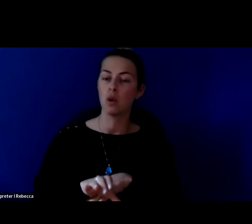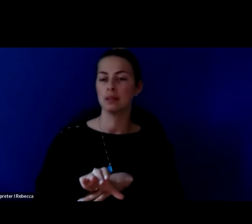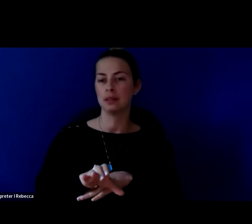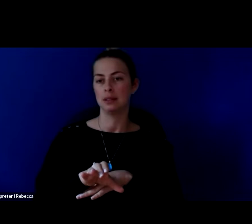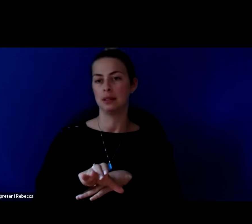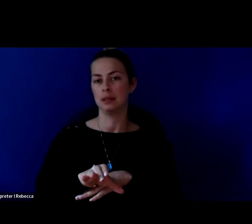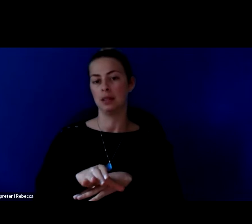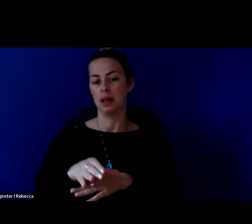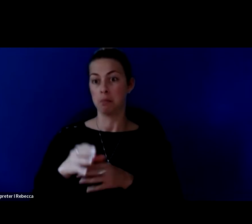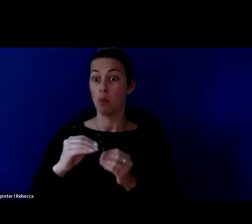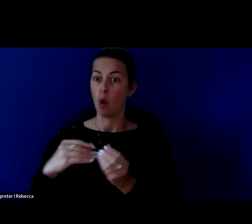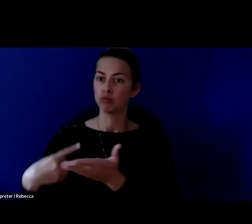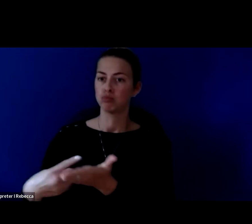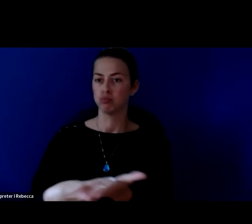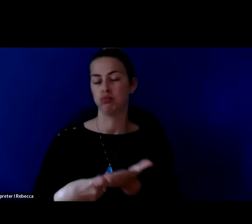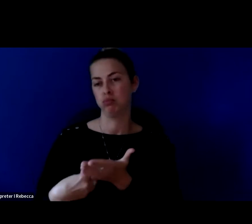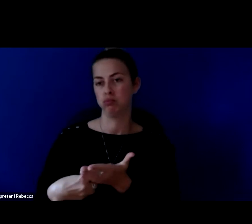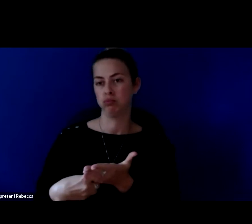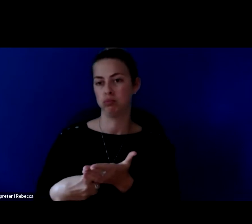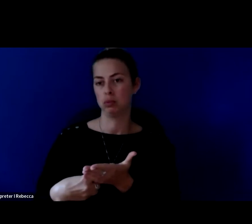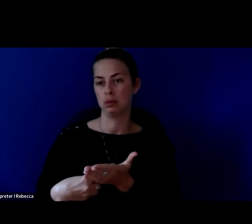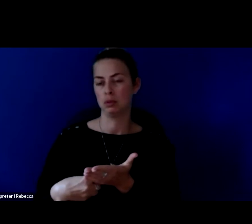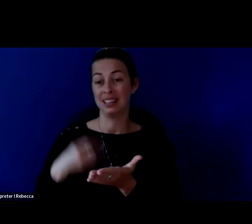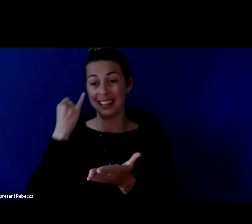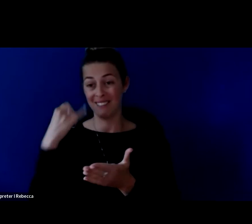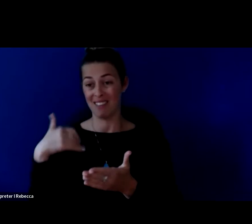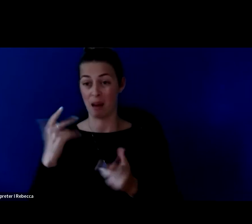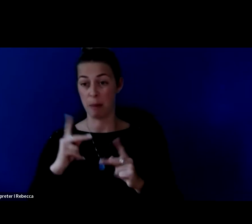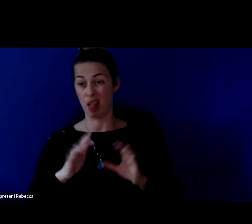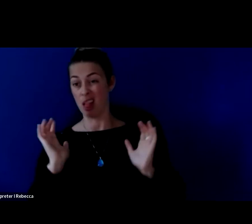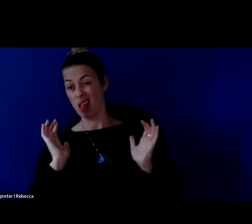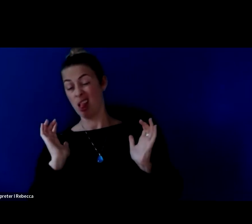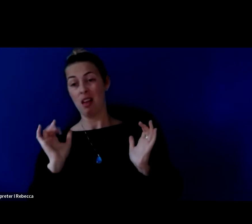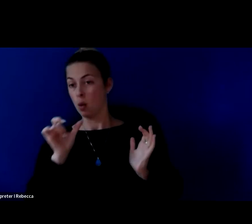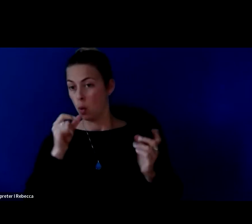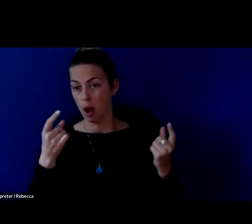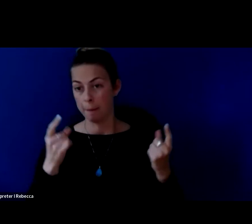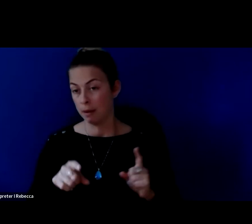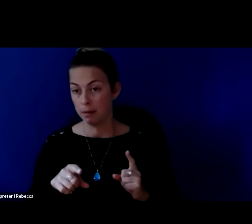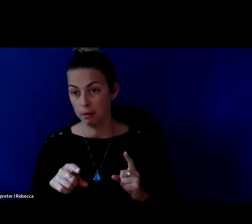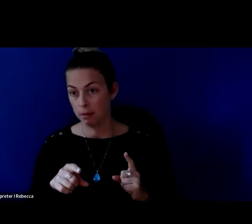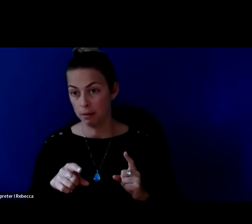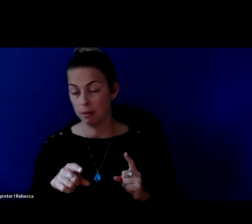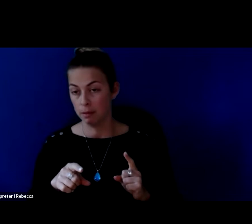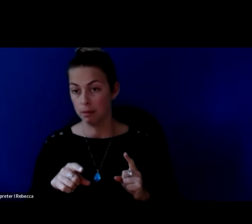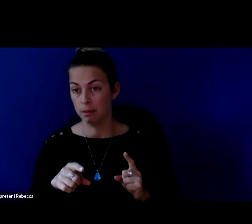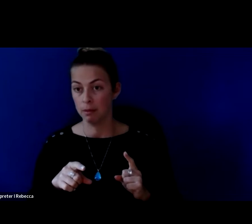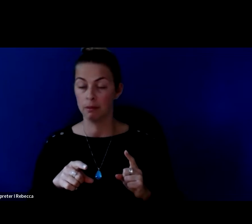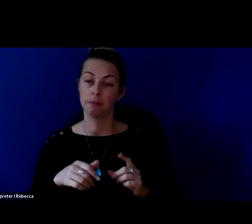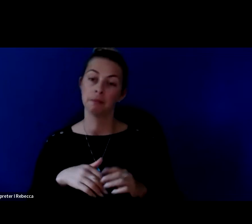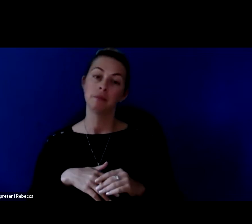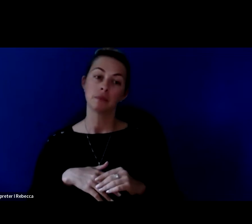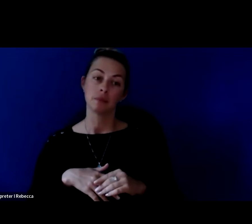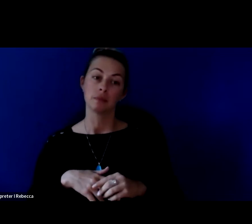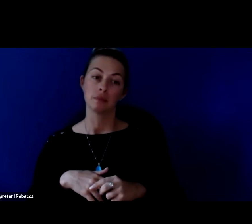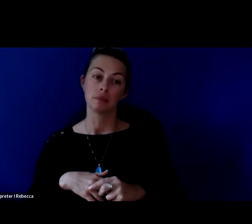otherwise, right? And so even it's voting, but it's engaging and then presenting the issues that are important, and then